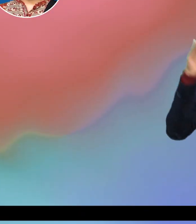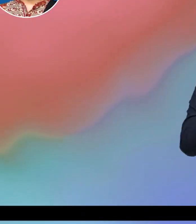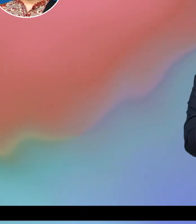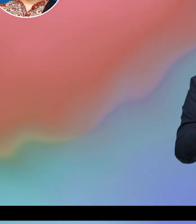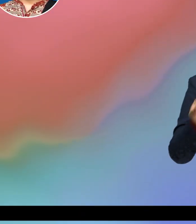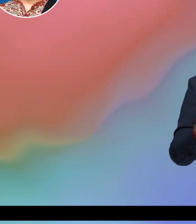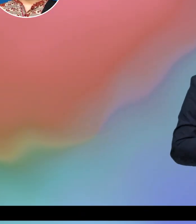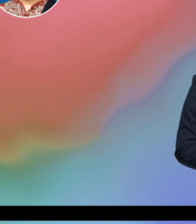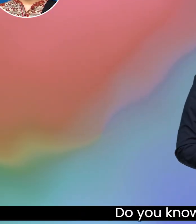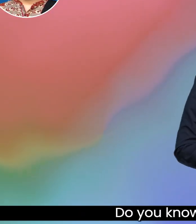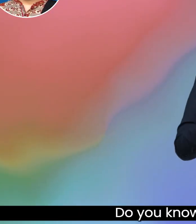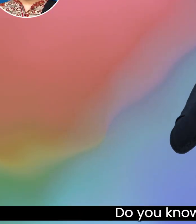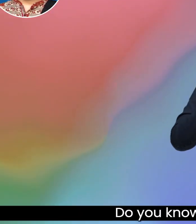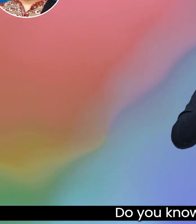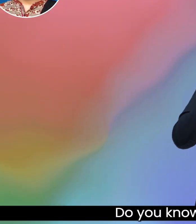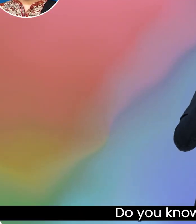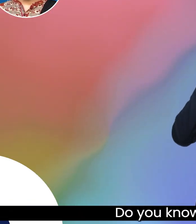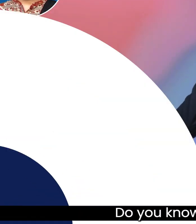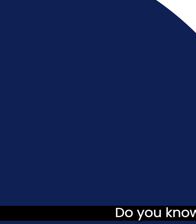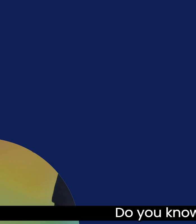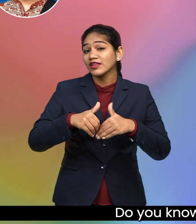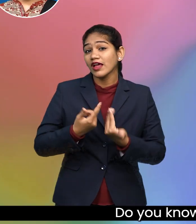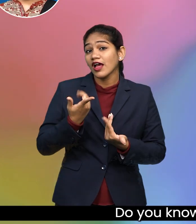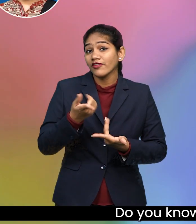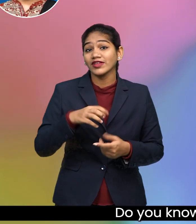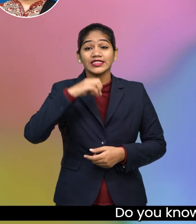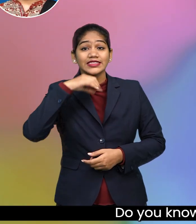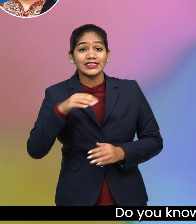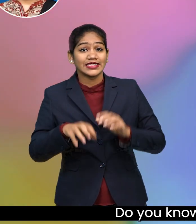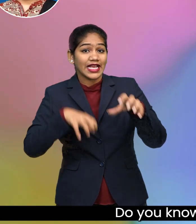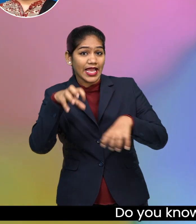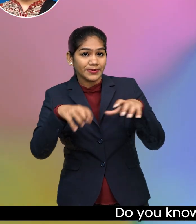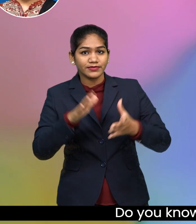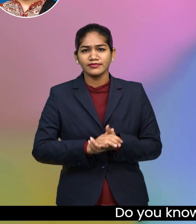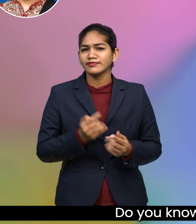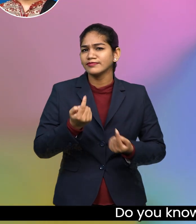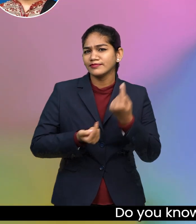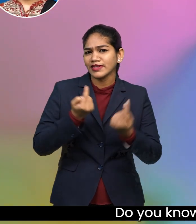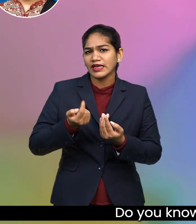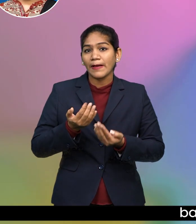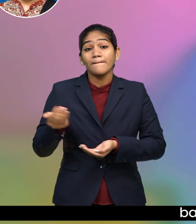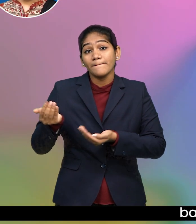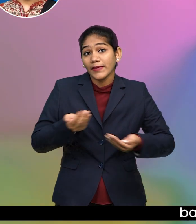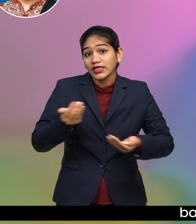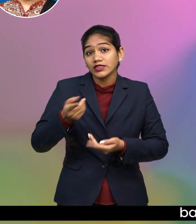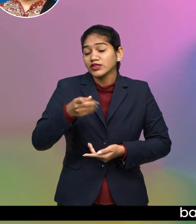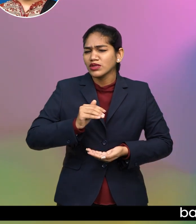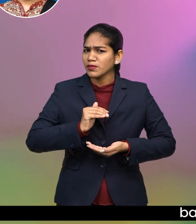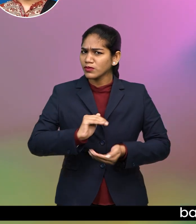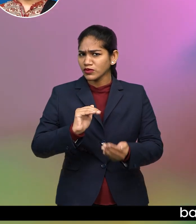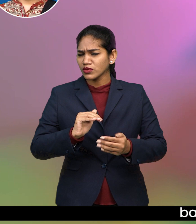Hello children. Do you know how young animals, plants, babies